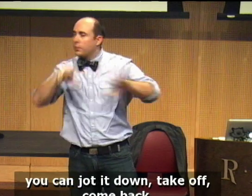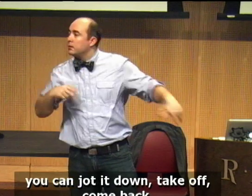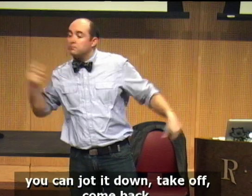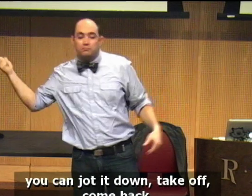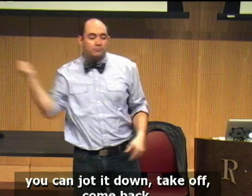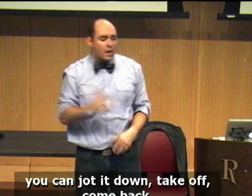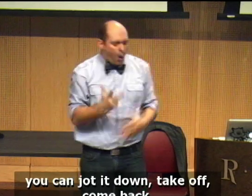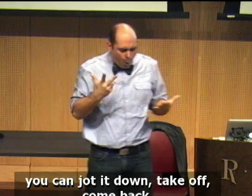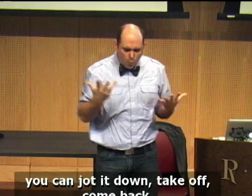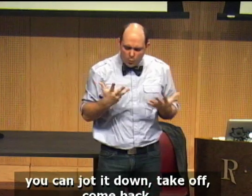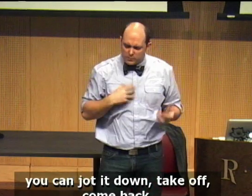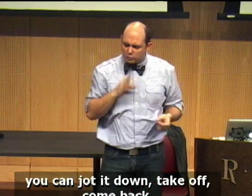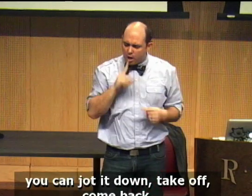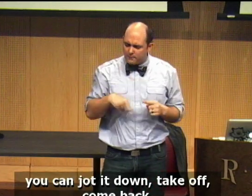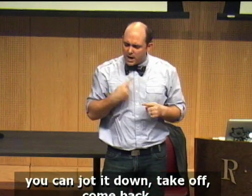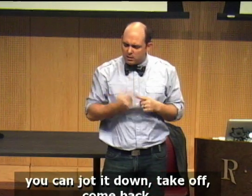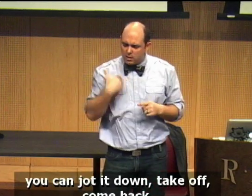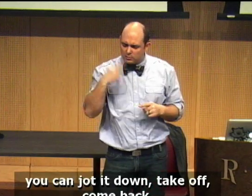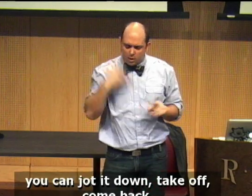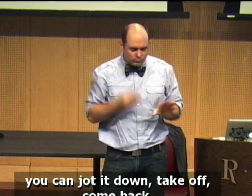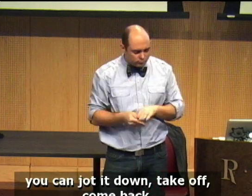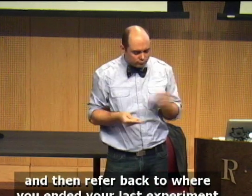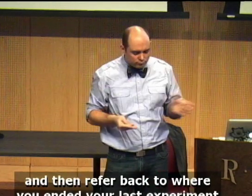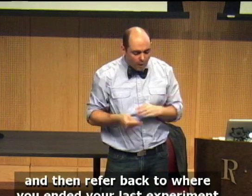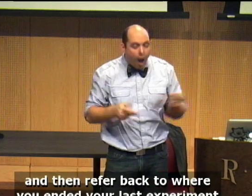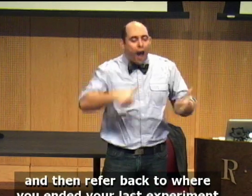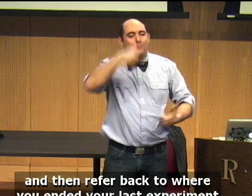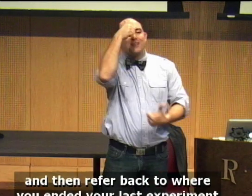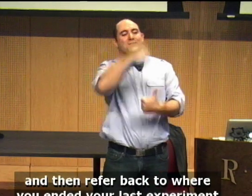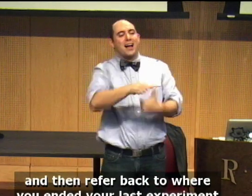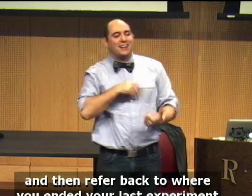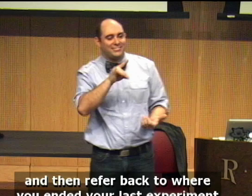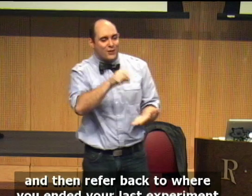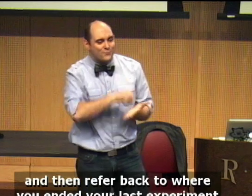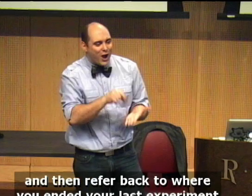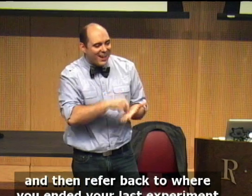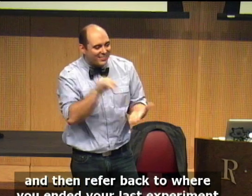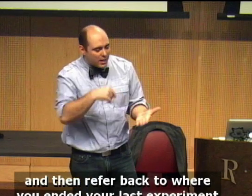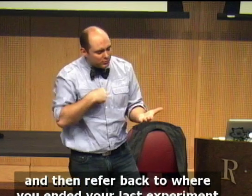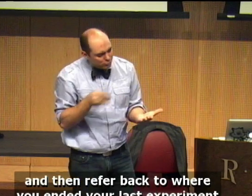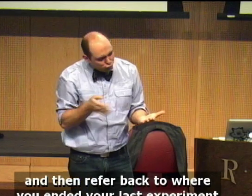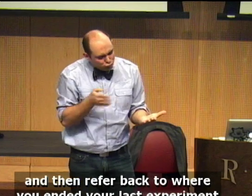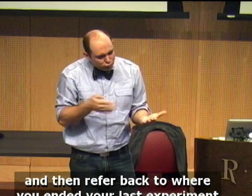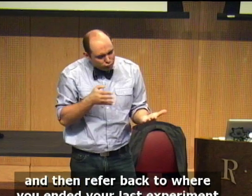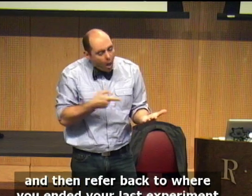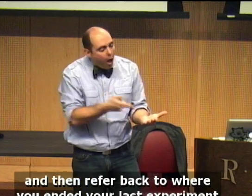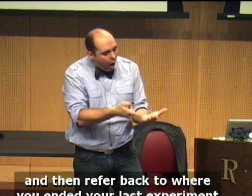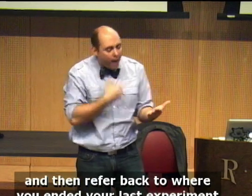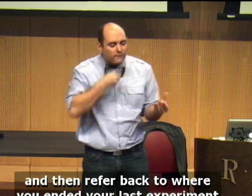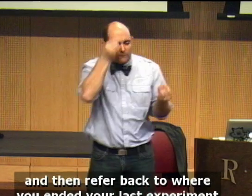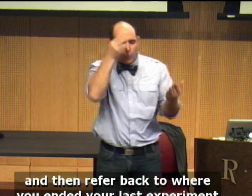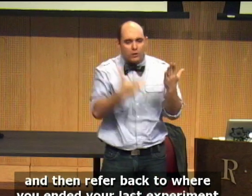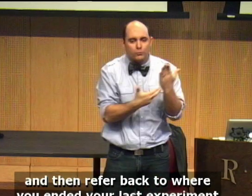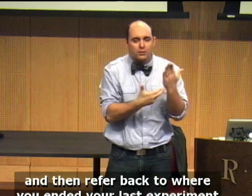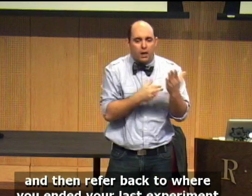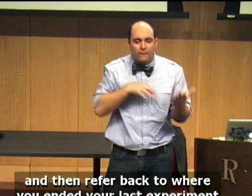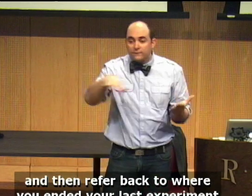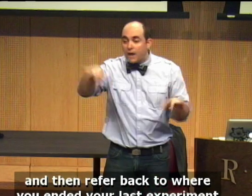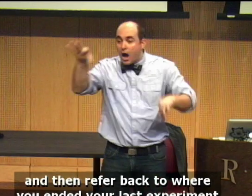take off, come back, and then refer back to where you ended your last experiment